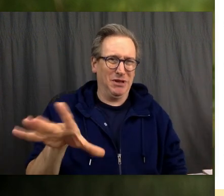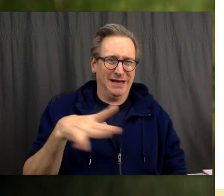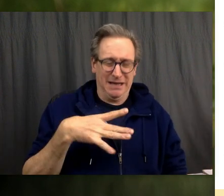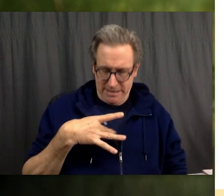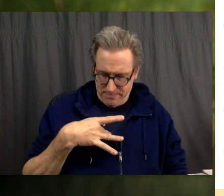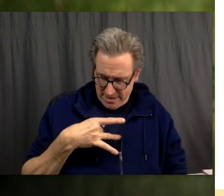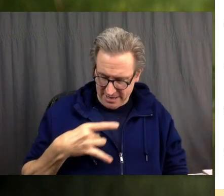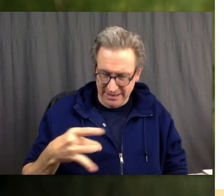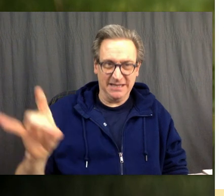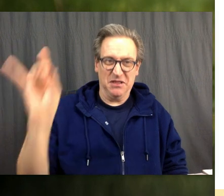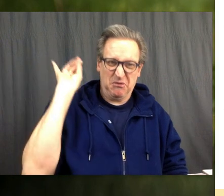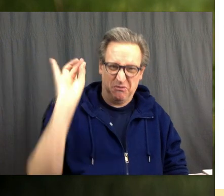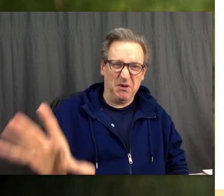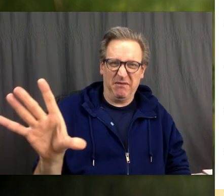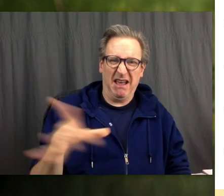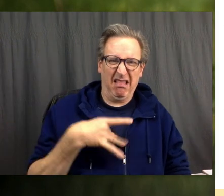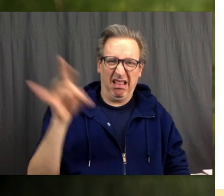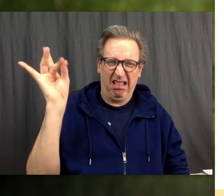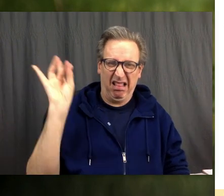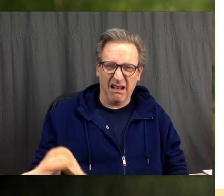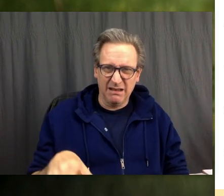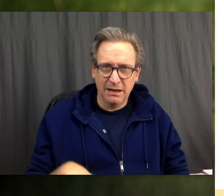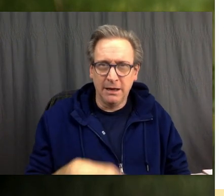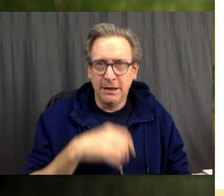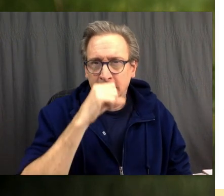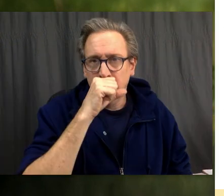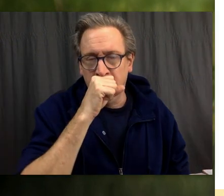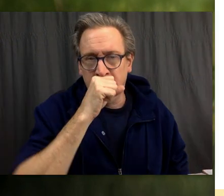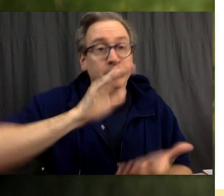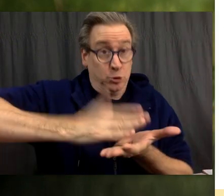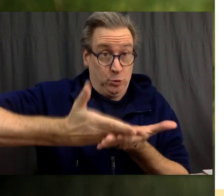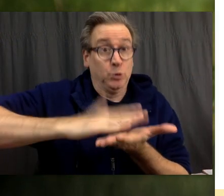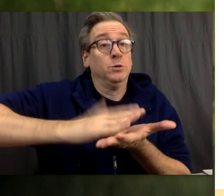Don't like. Like I'm picking lint and throwing it away.